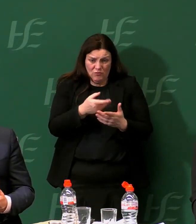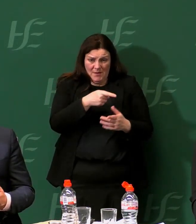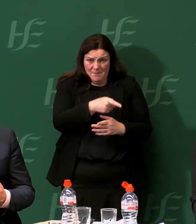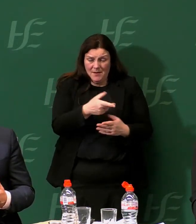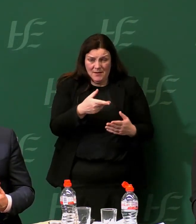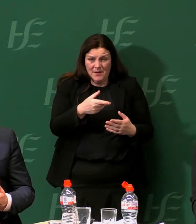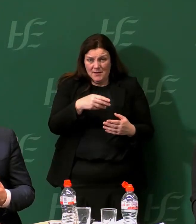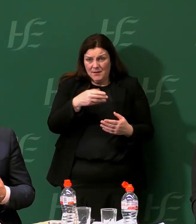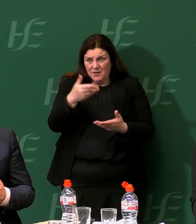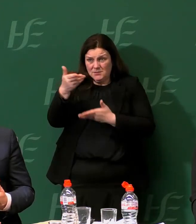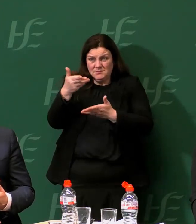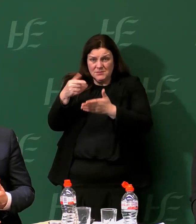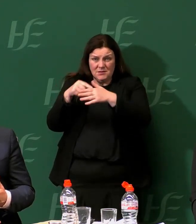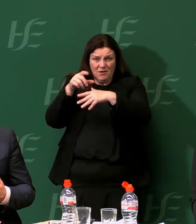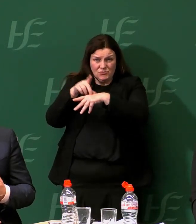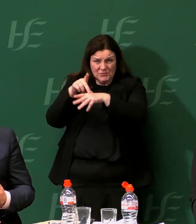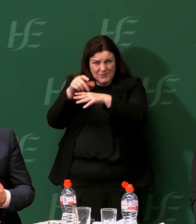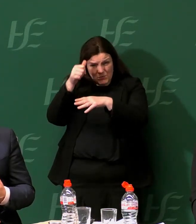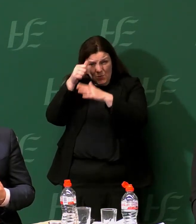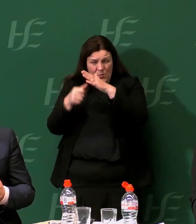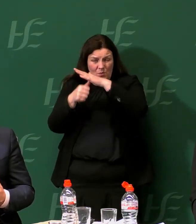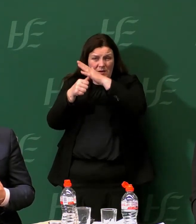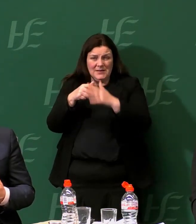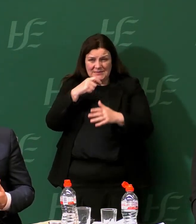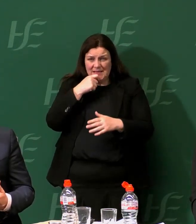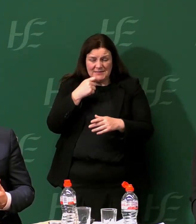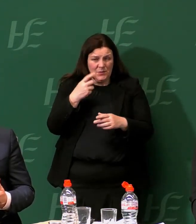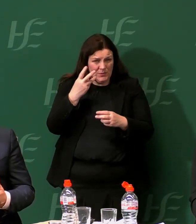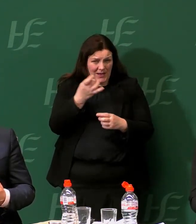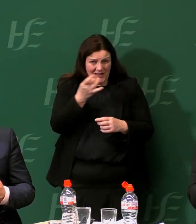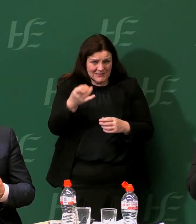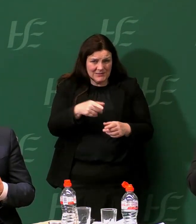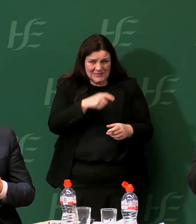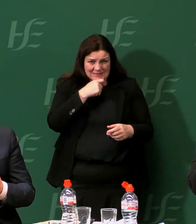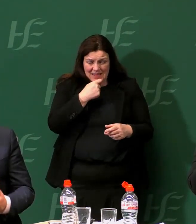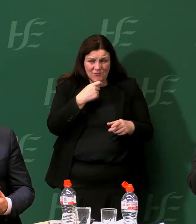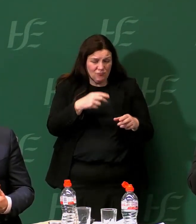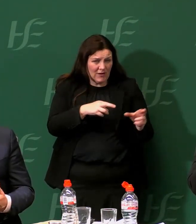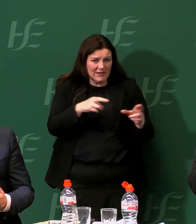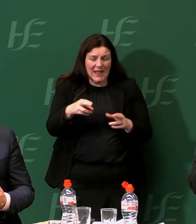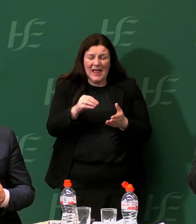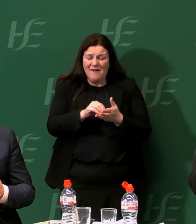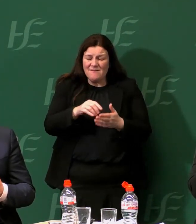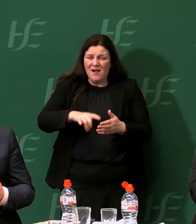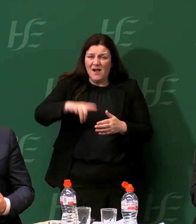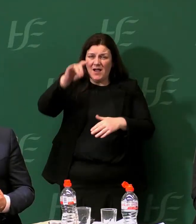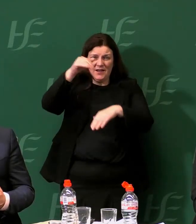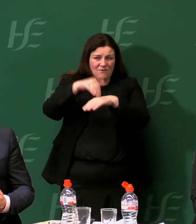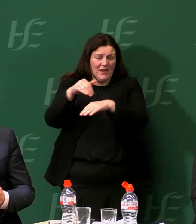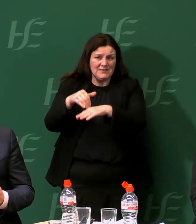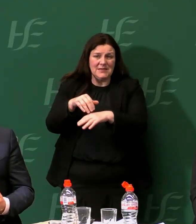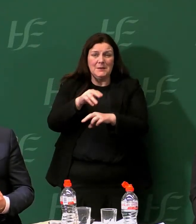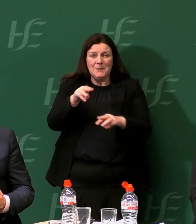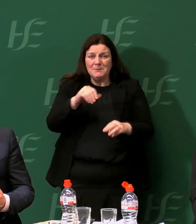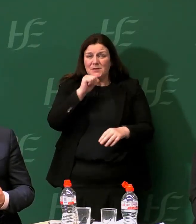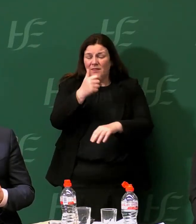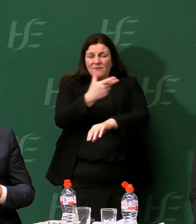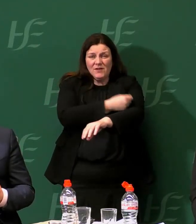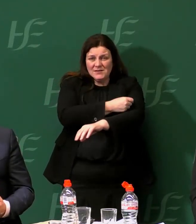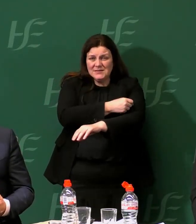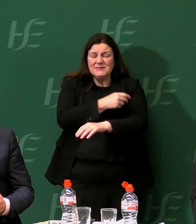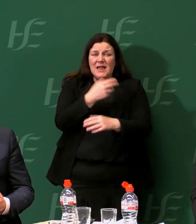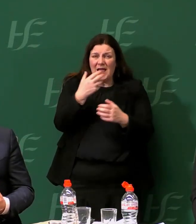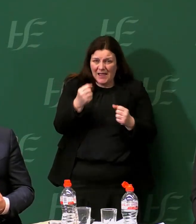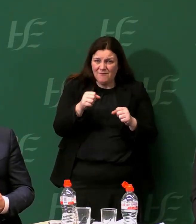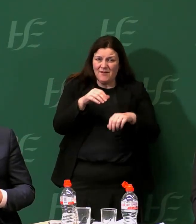our consultants and our hospitals and doctors would ask us to say this regularly, it has a high impact by people not being vaccinated